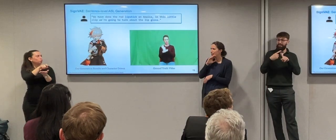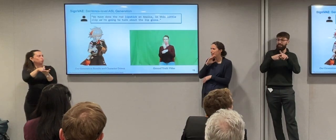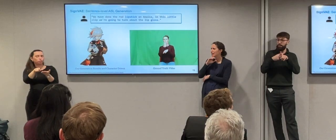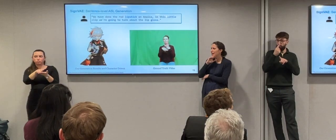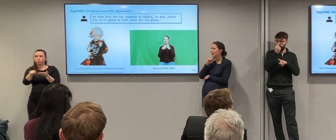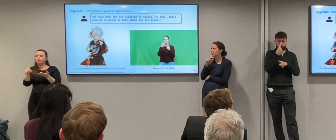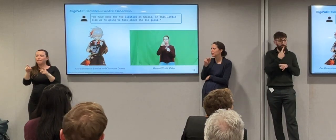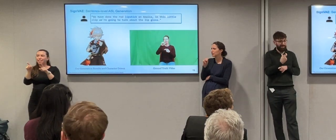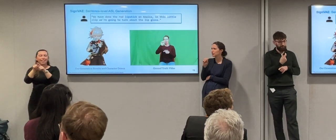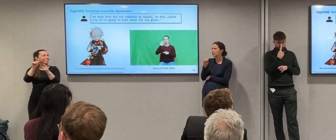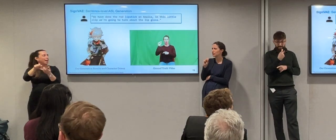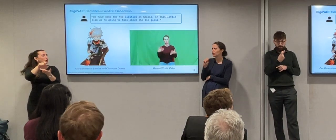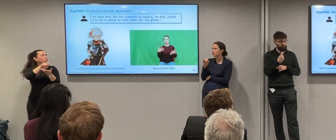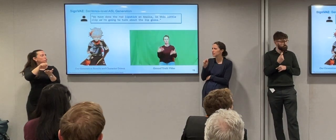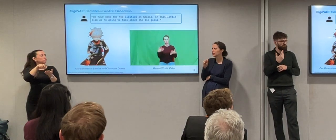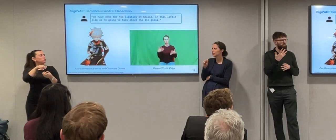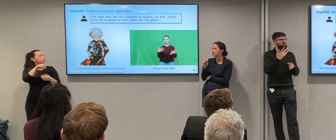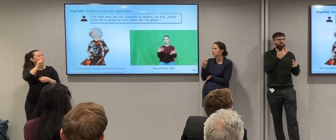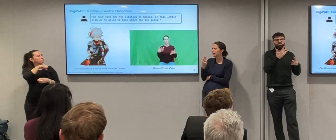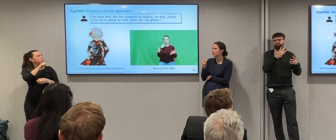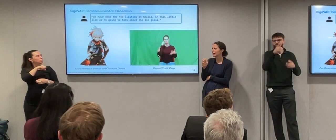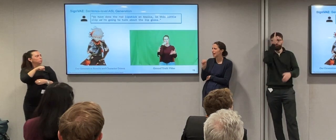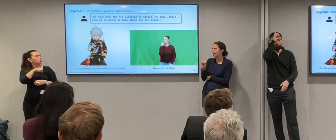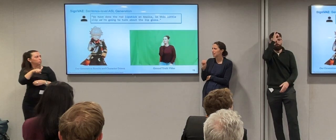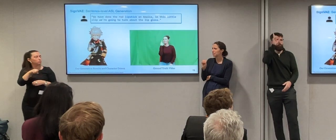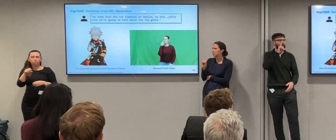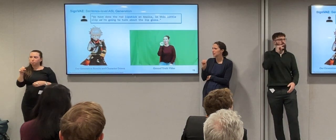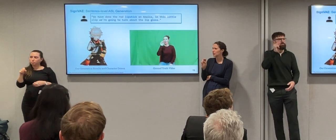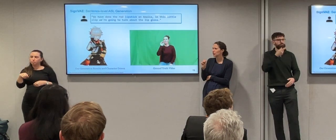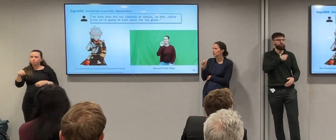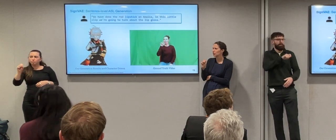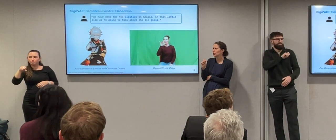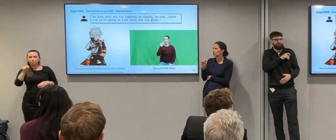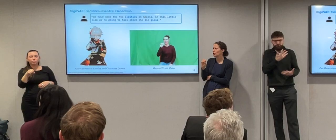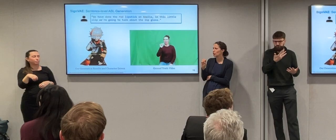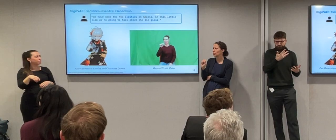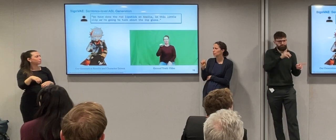or different languages, German, and so forth.